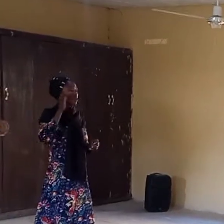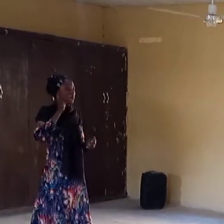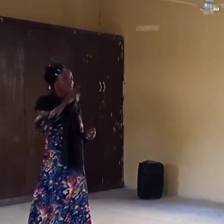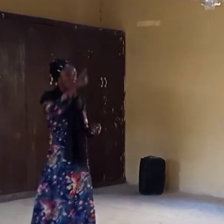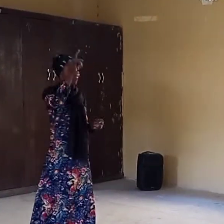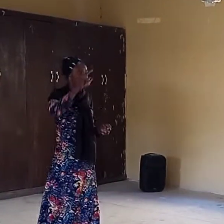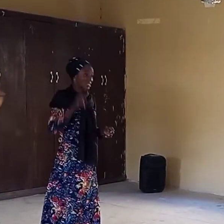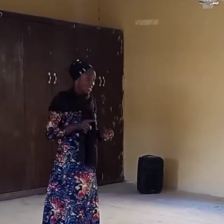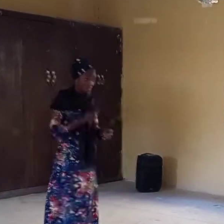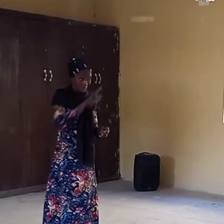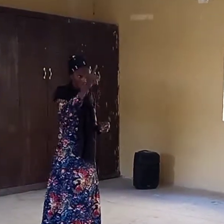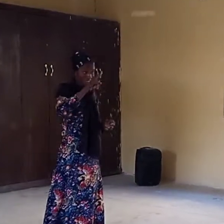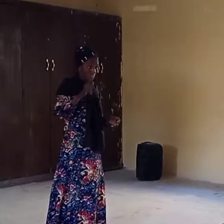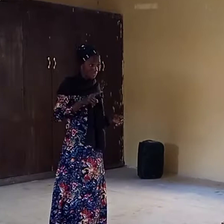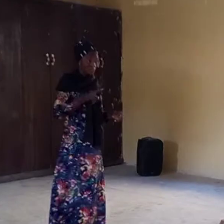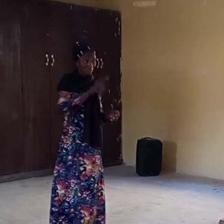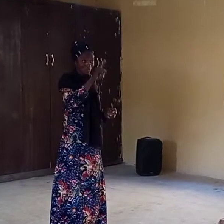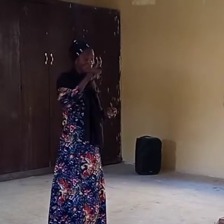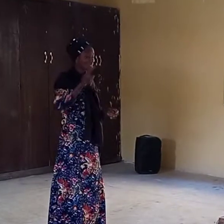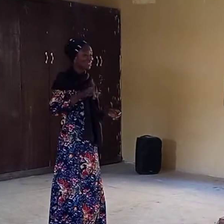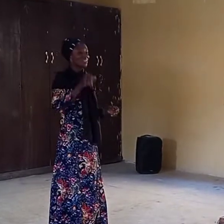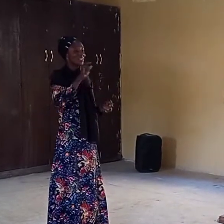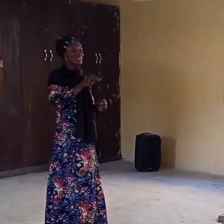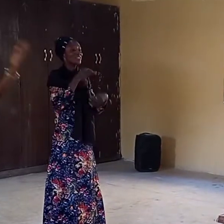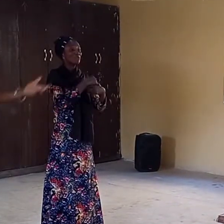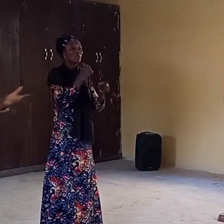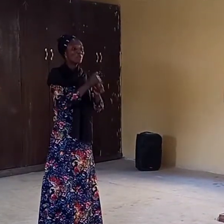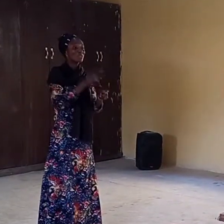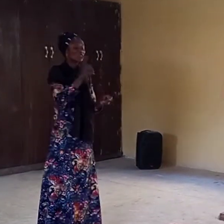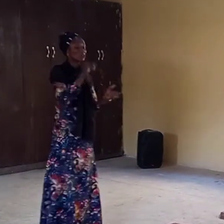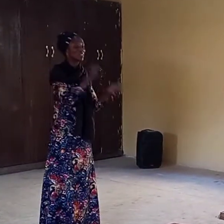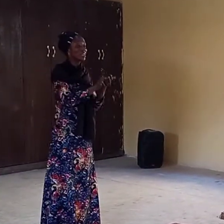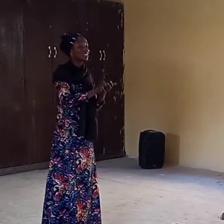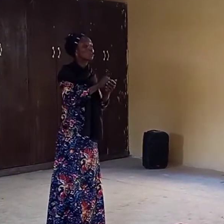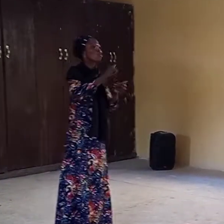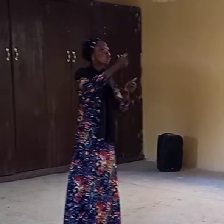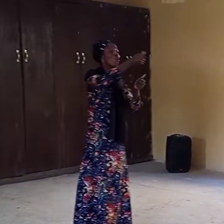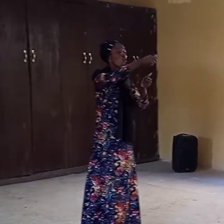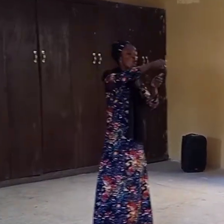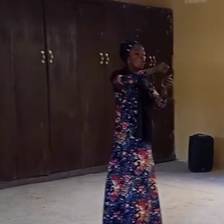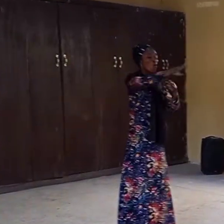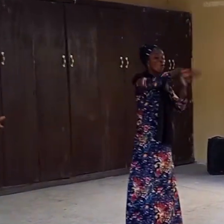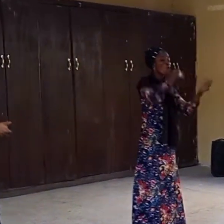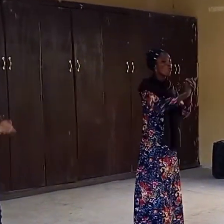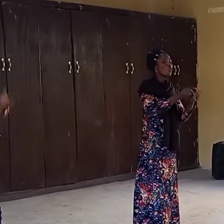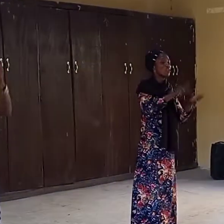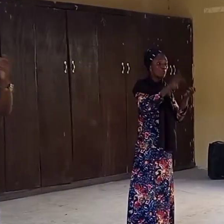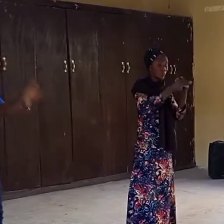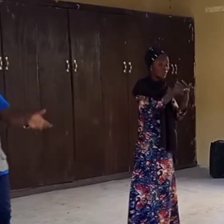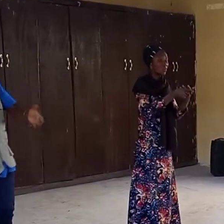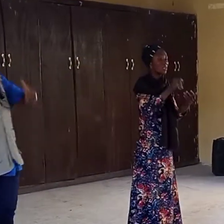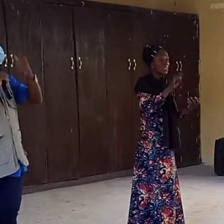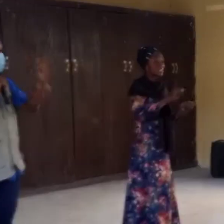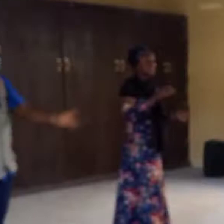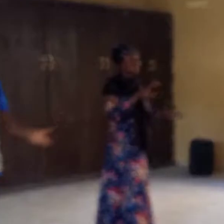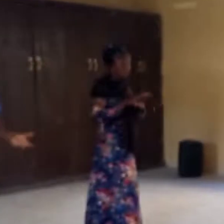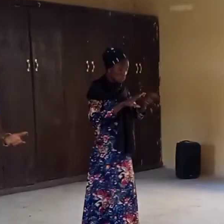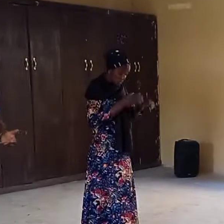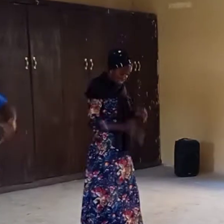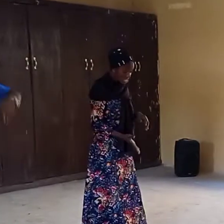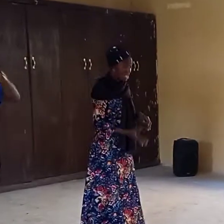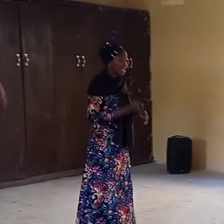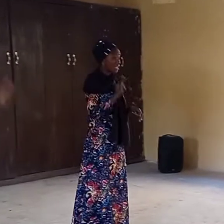center of whatever decision we are taking. Take for instance, even if it's project that we want to set up, we make sure that